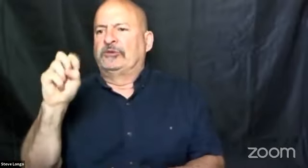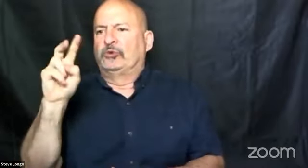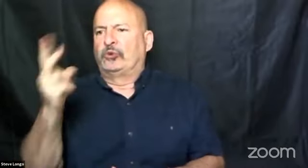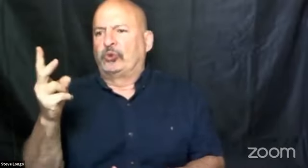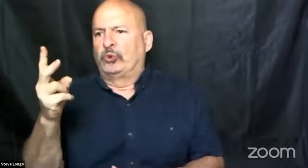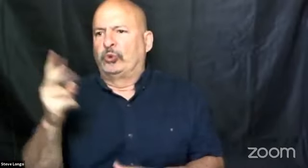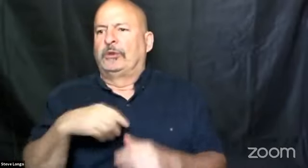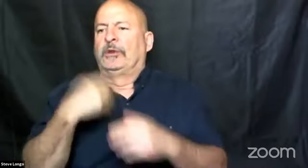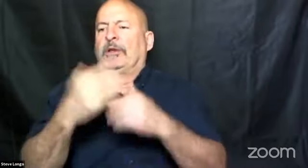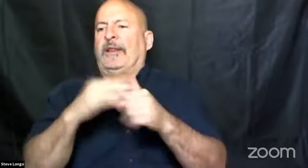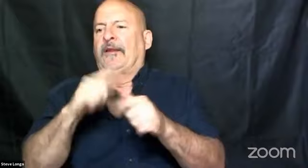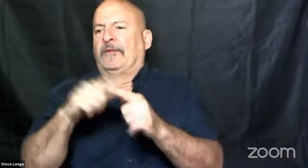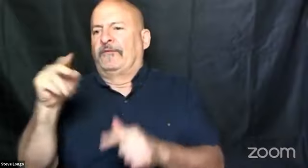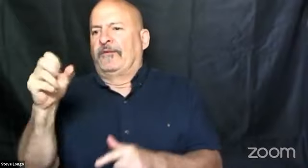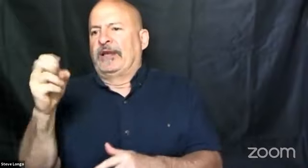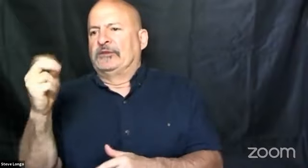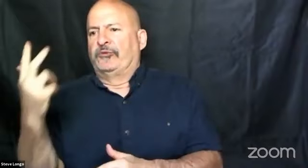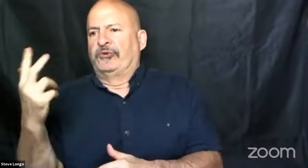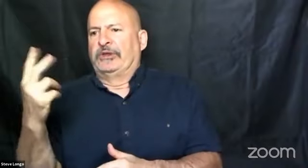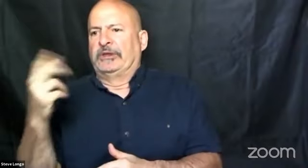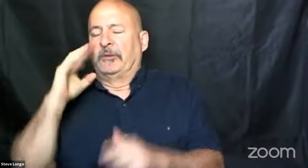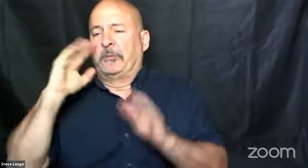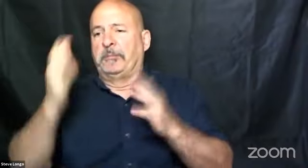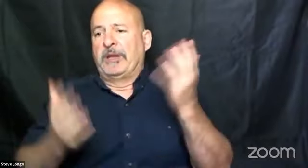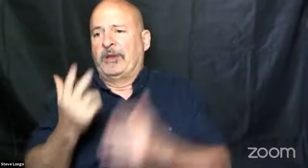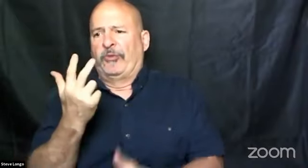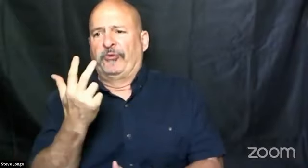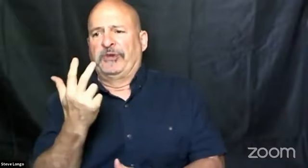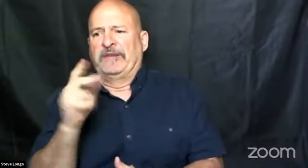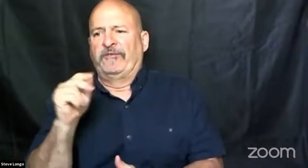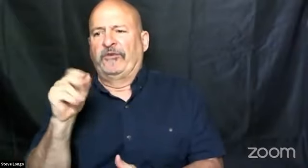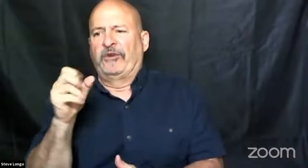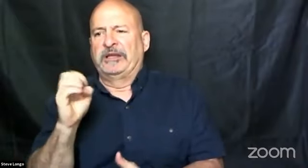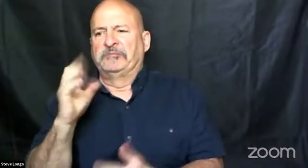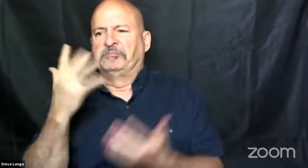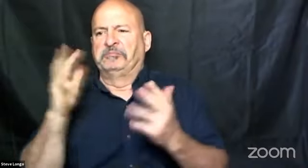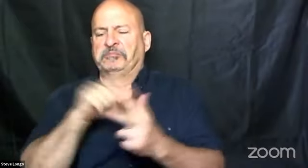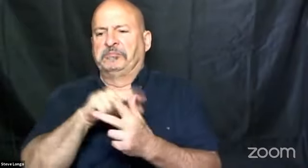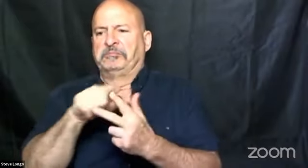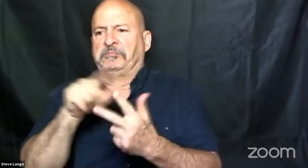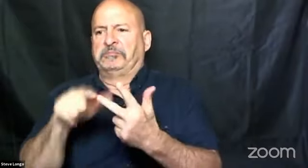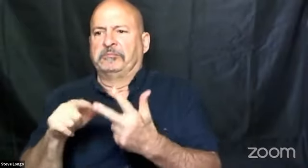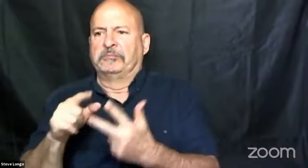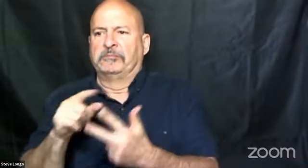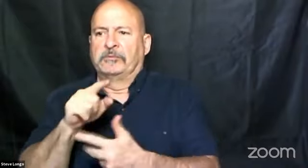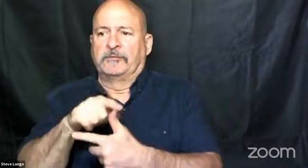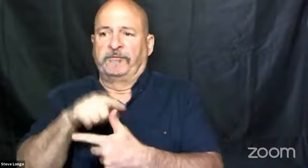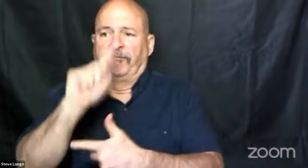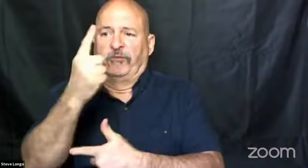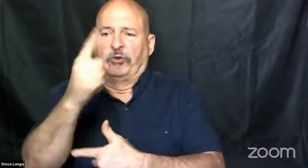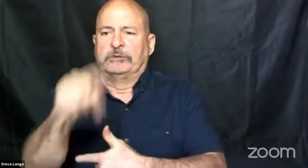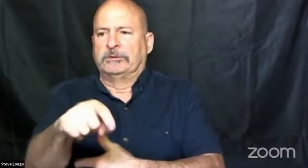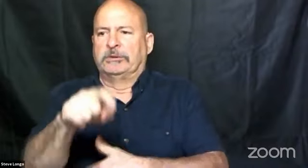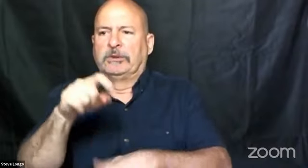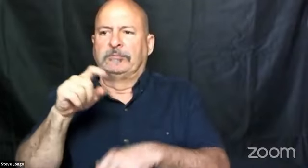So that is one thing that we'll be doing, working in phases. This is phase 1 right now. We're going into phase 2, and I do believe